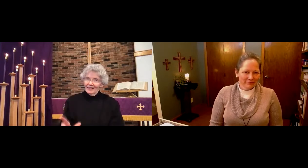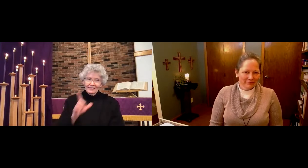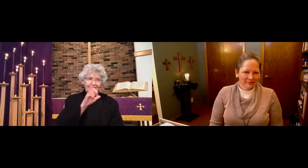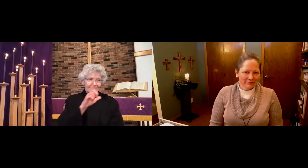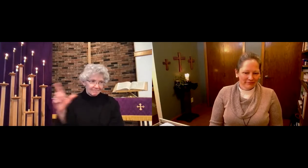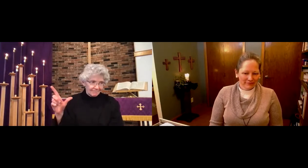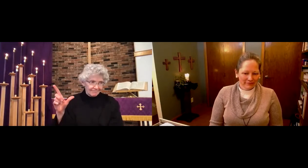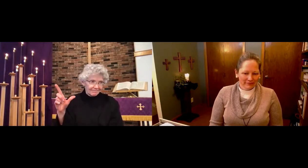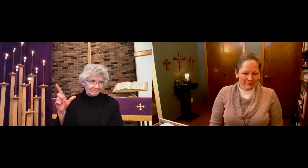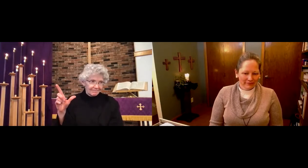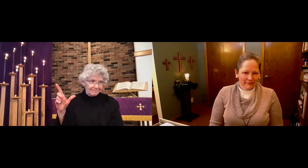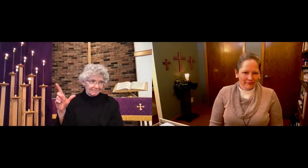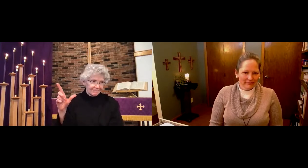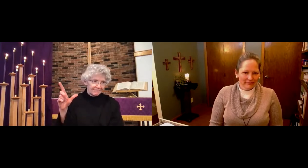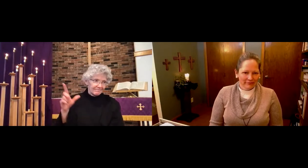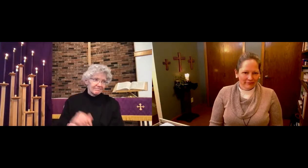Deacon Dorothy,